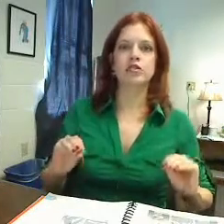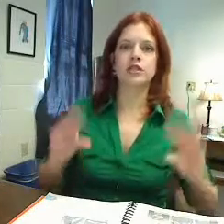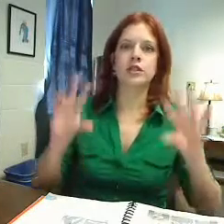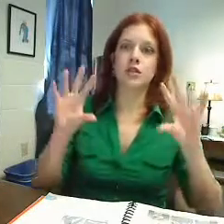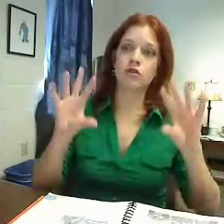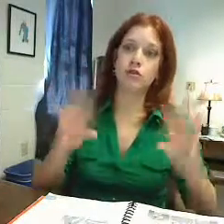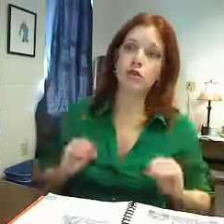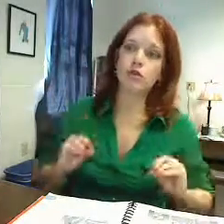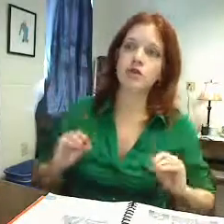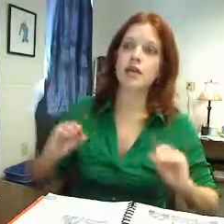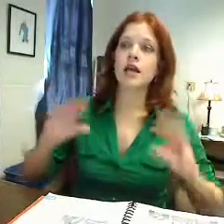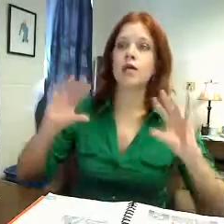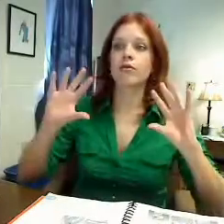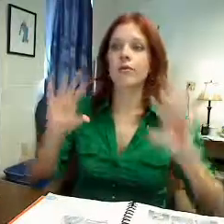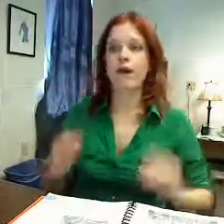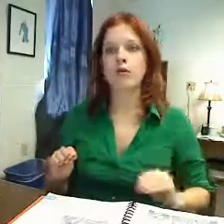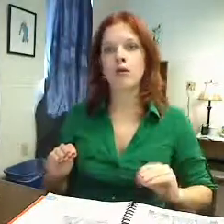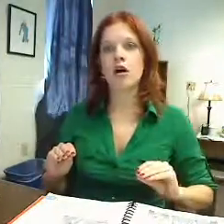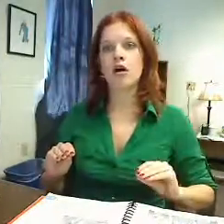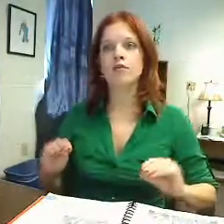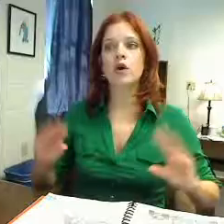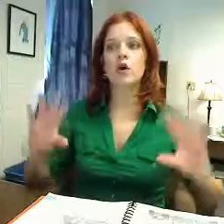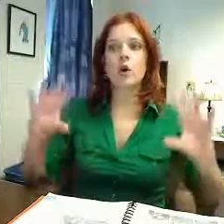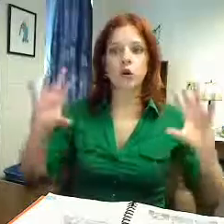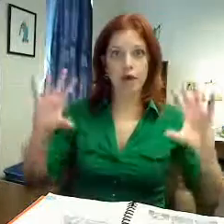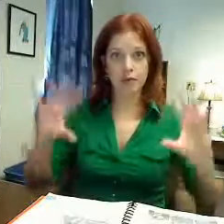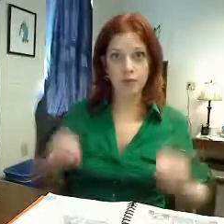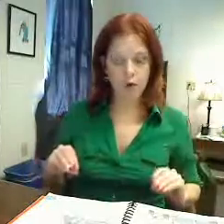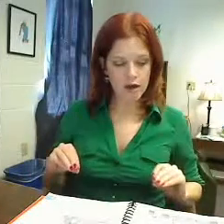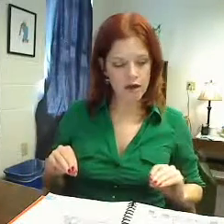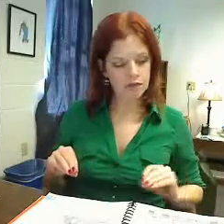you could say like your computer shut down, or the power went off, or you had a blowout.